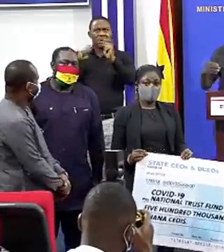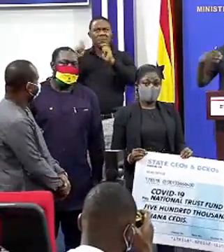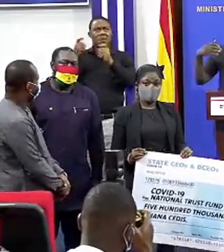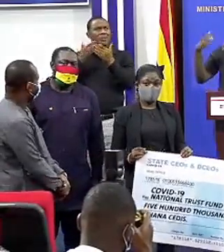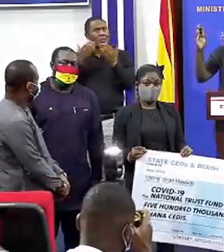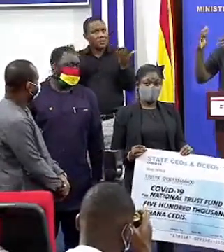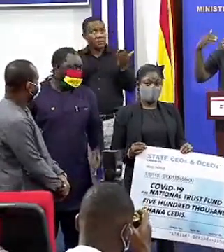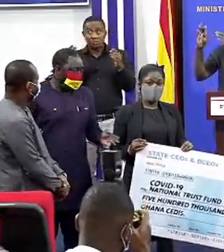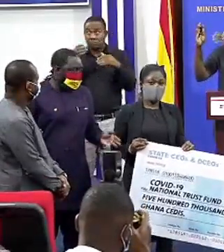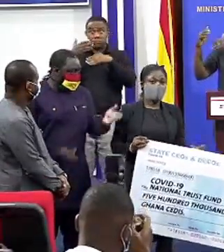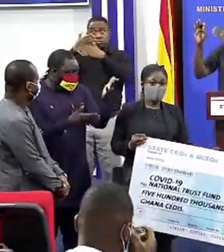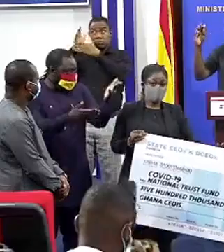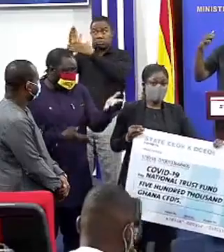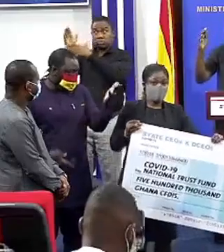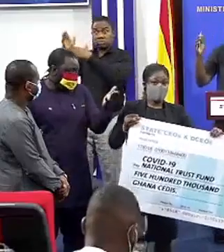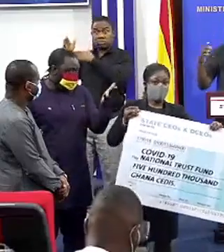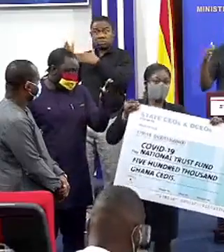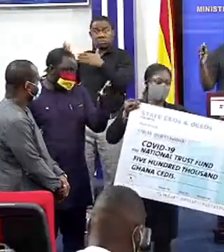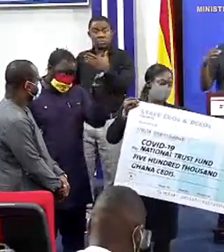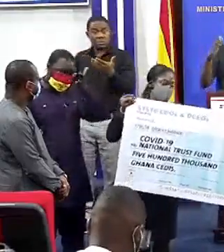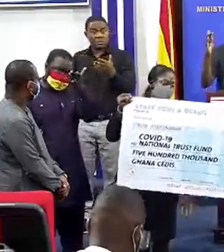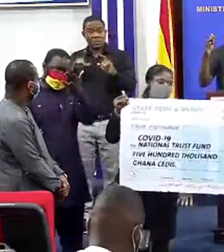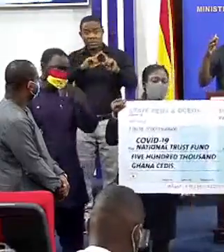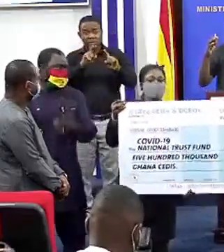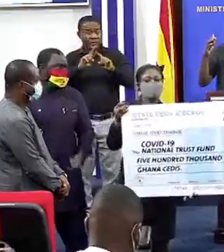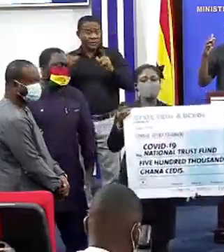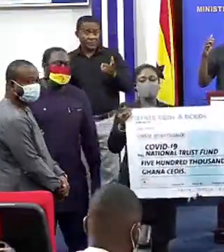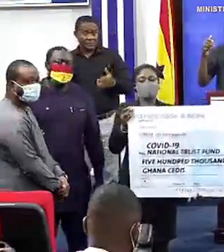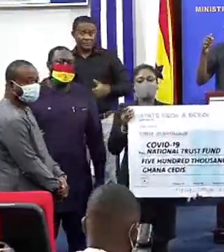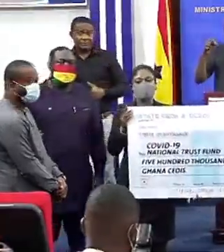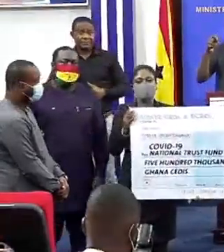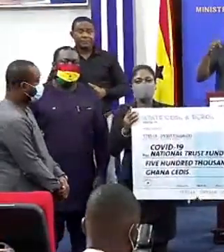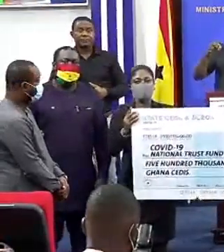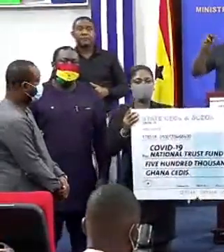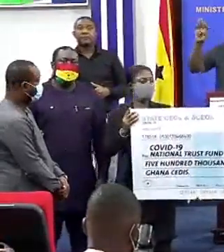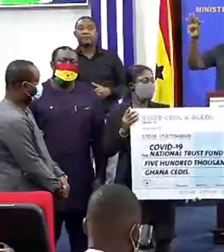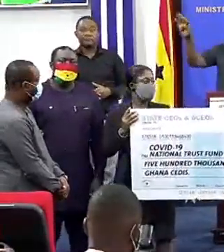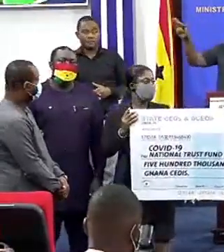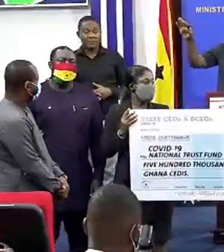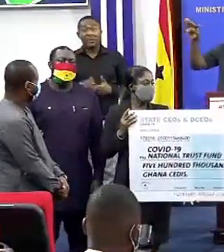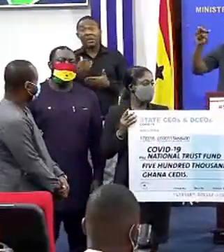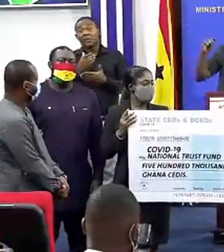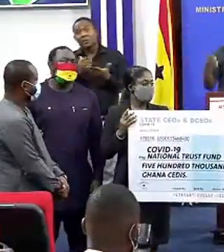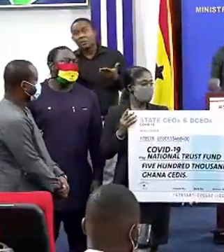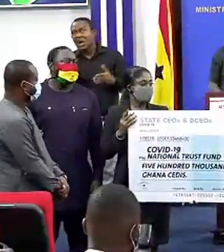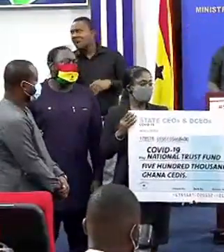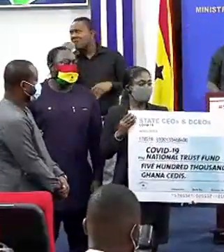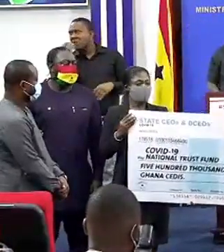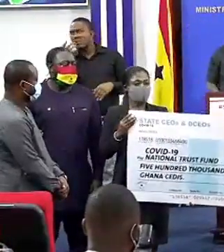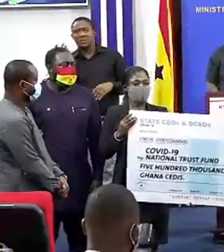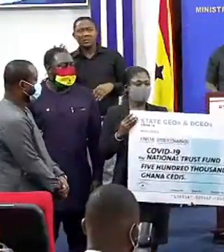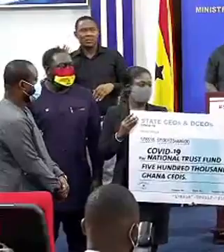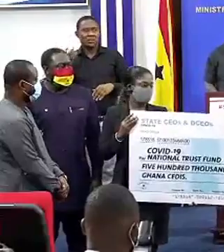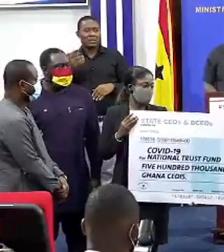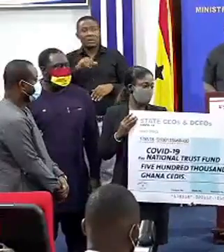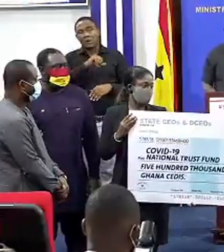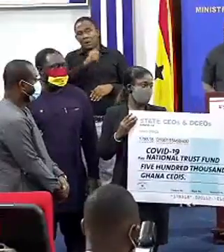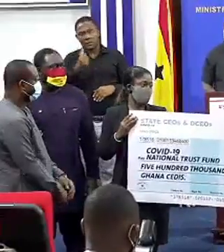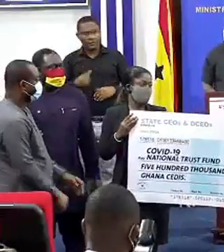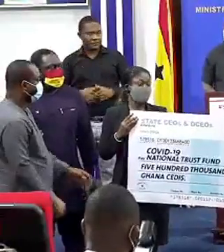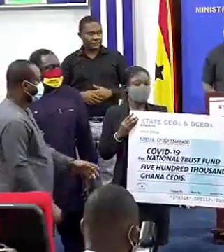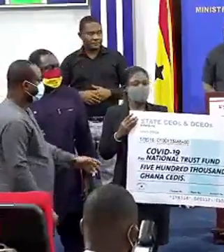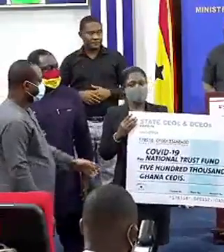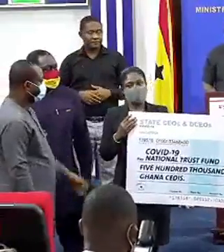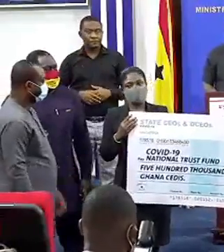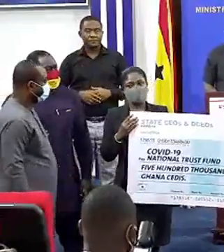in kind to various ministries and departments that are handling parts of it, like items, etc.